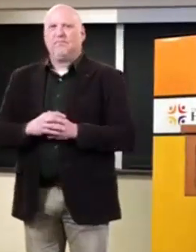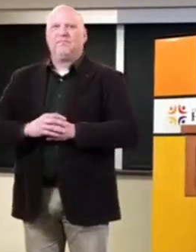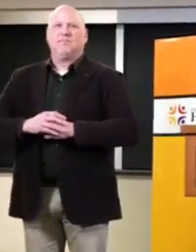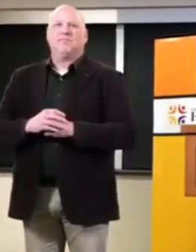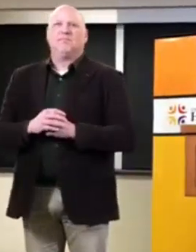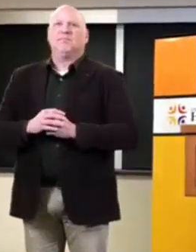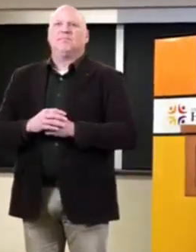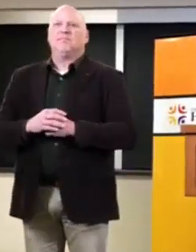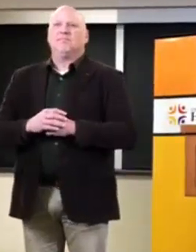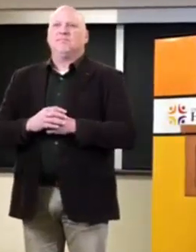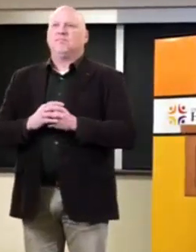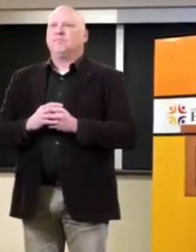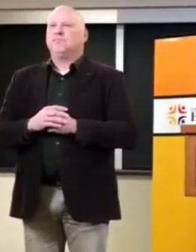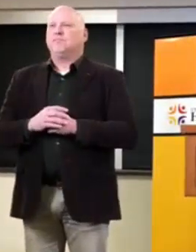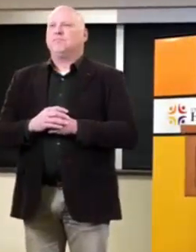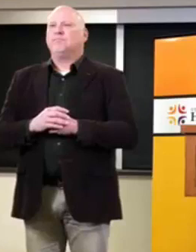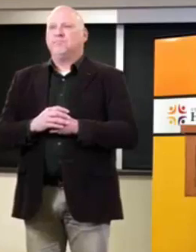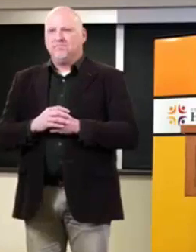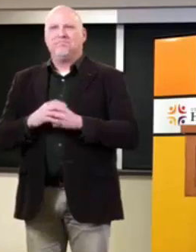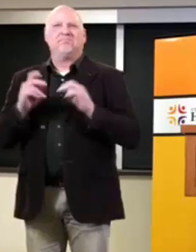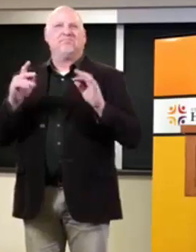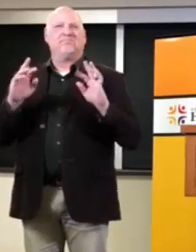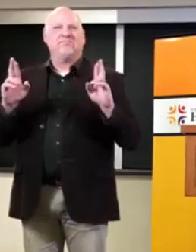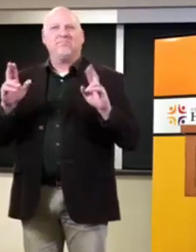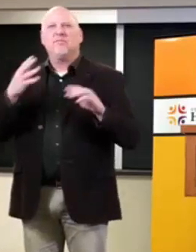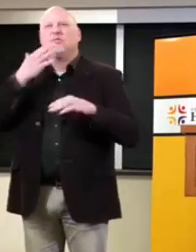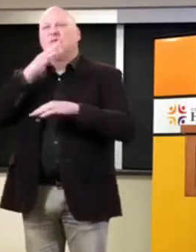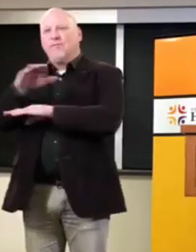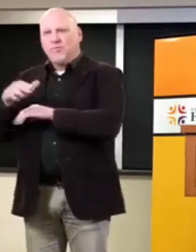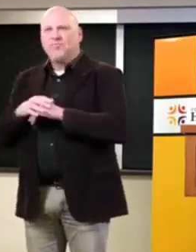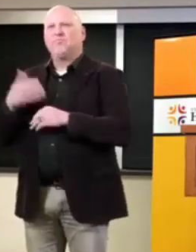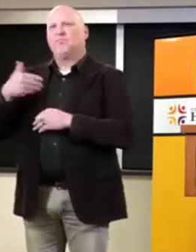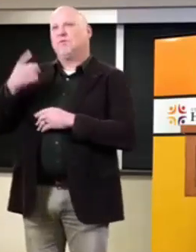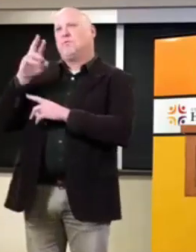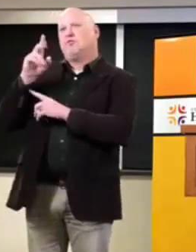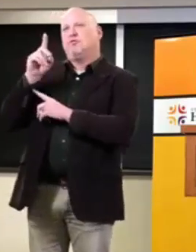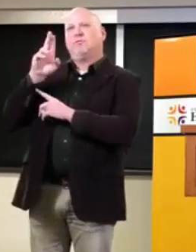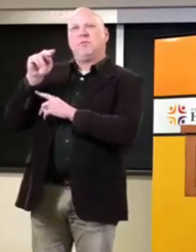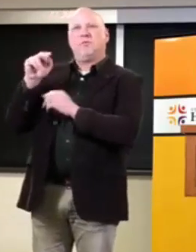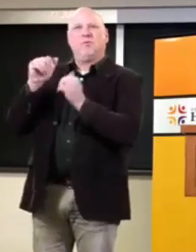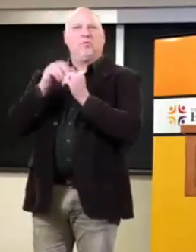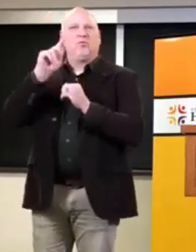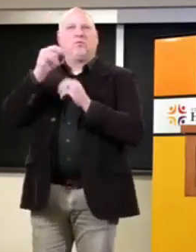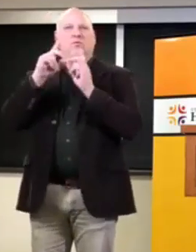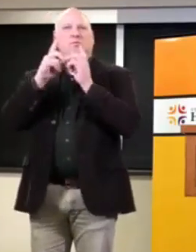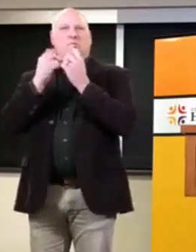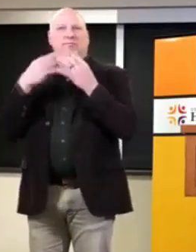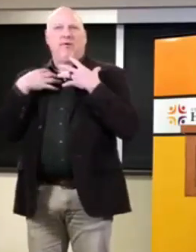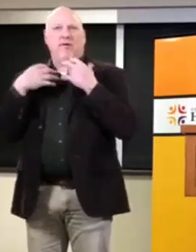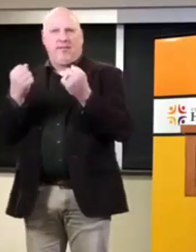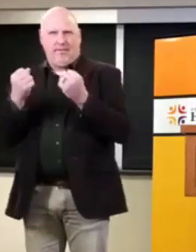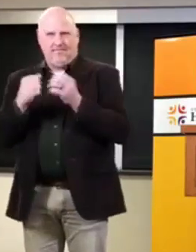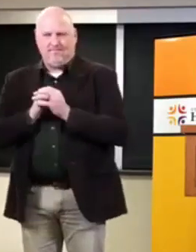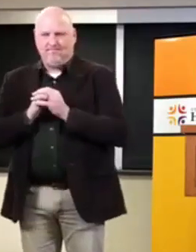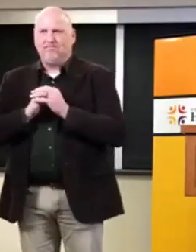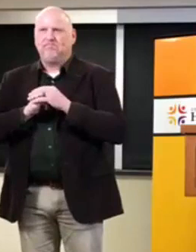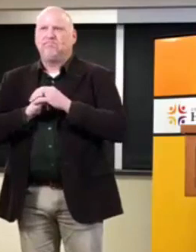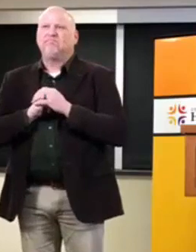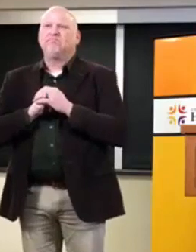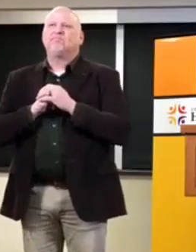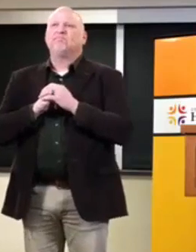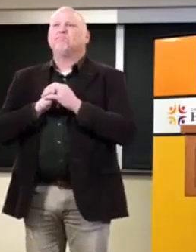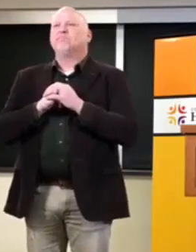You ready? All right, good afternoon. I'm Dr. Angela Dunn, the state epidemiologist for the Utah Department of Health. We are up to